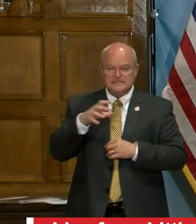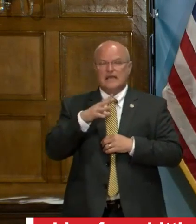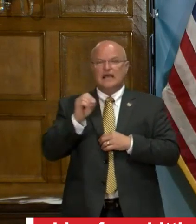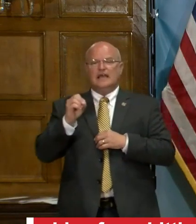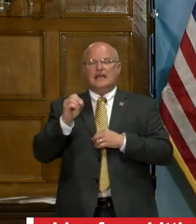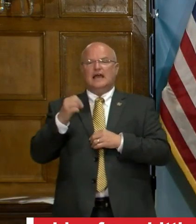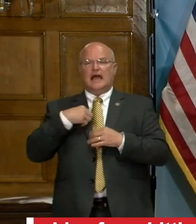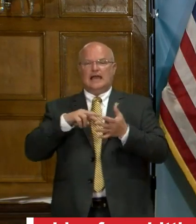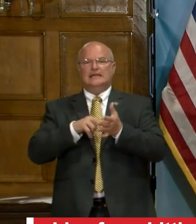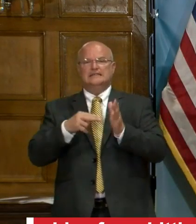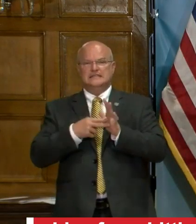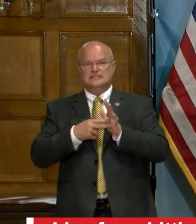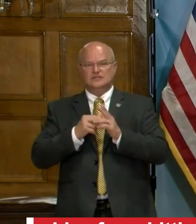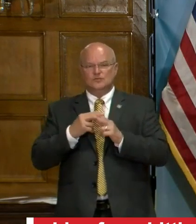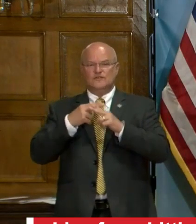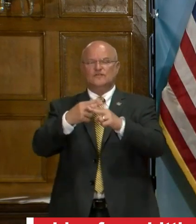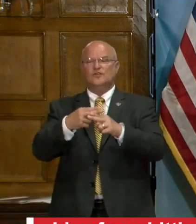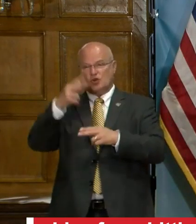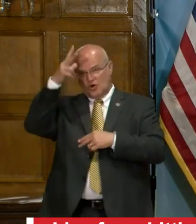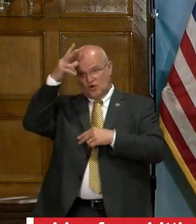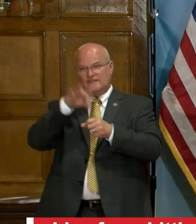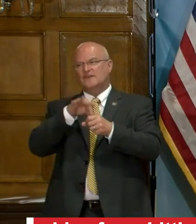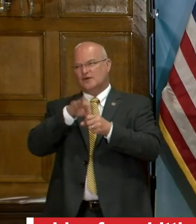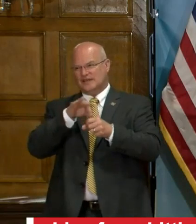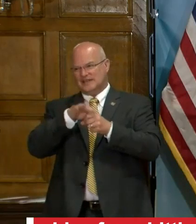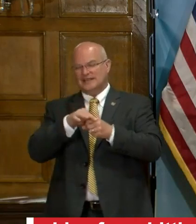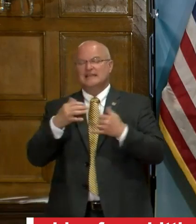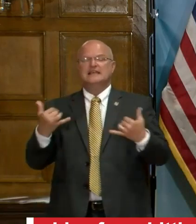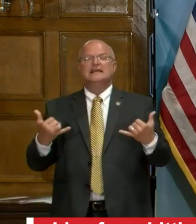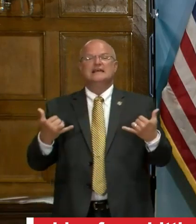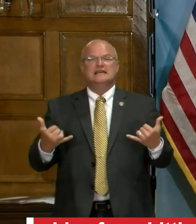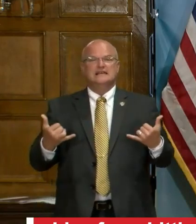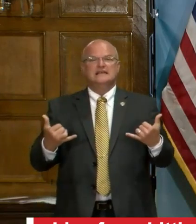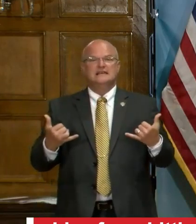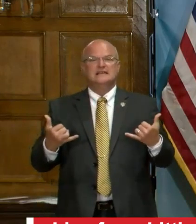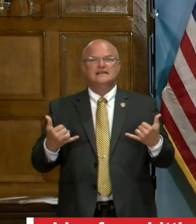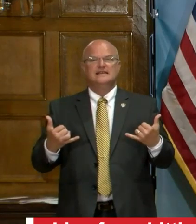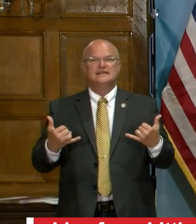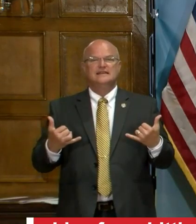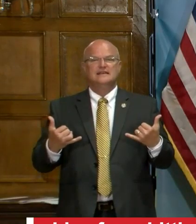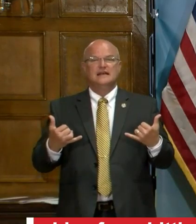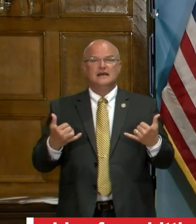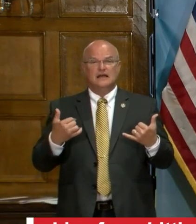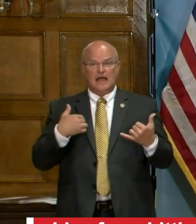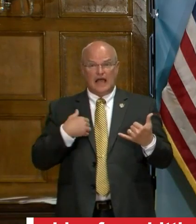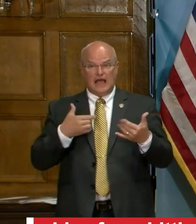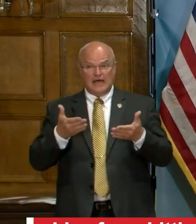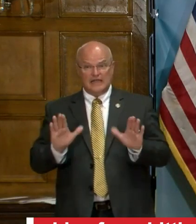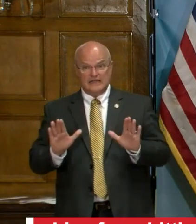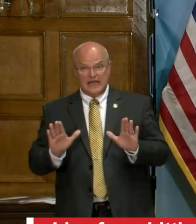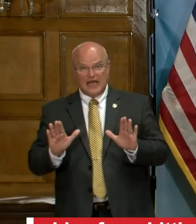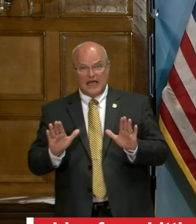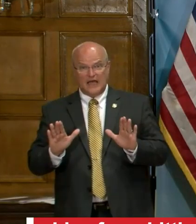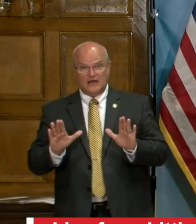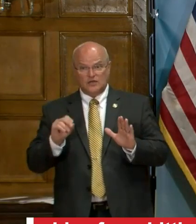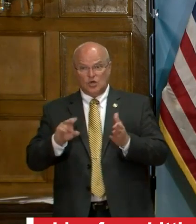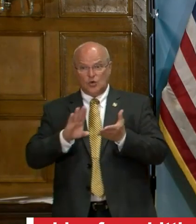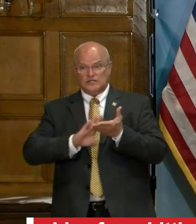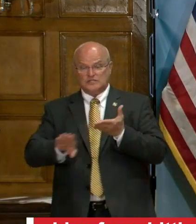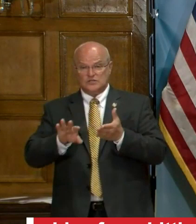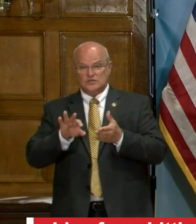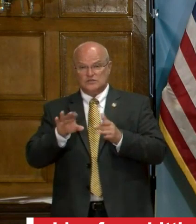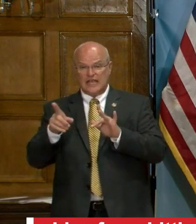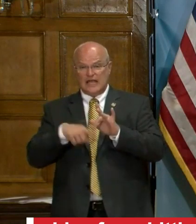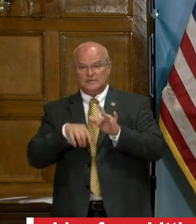and I intended to refer to early voting. Now, did I allow the no excuse